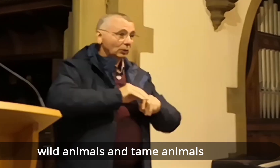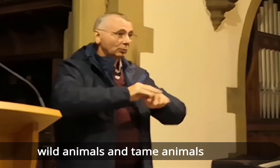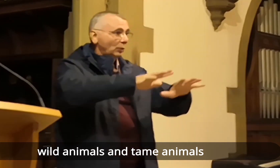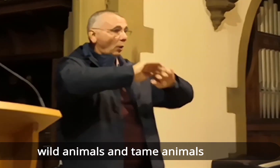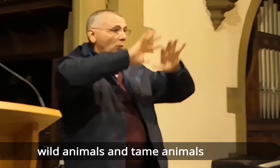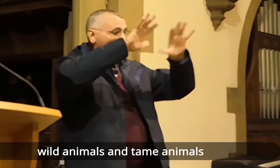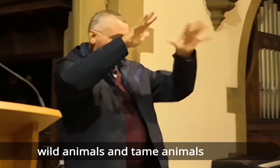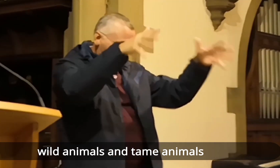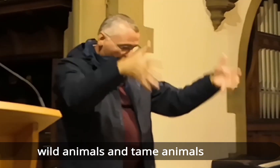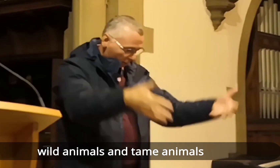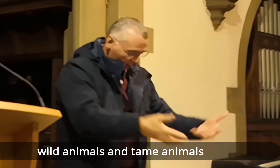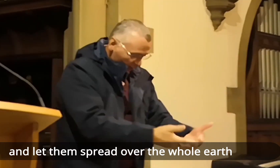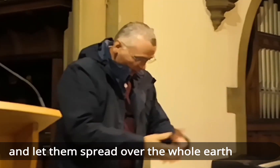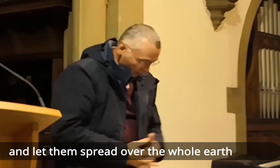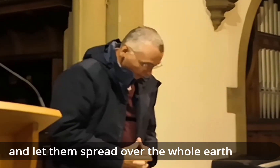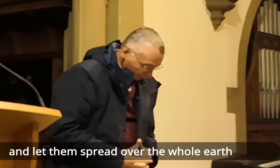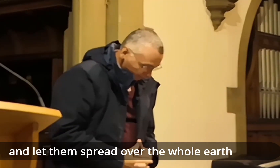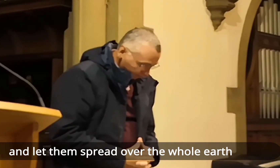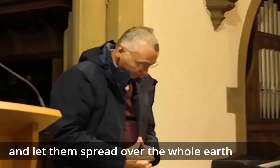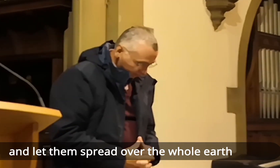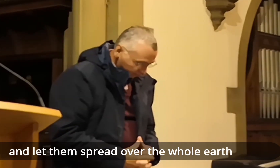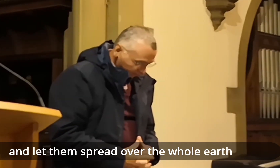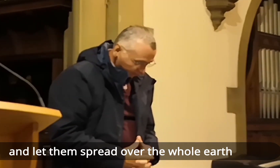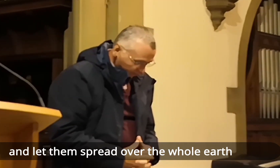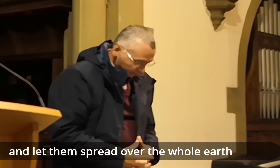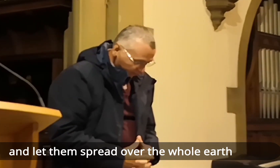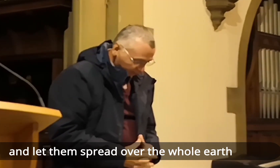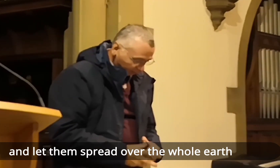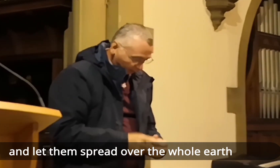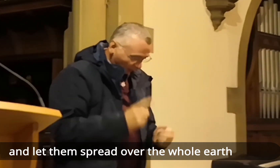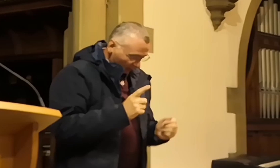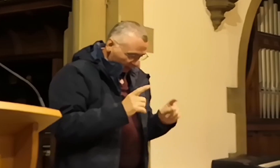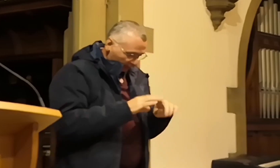and tame animals, and let them spread over the whole earth.